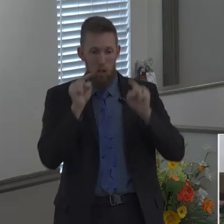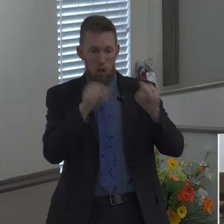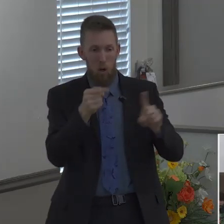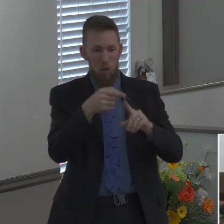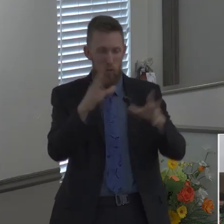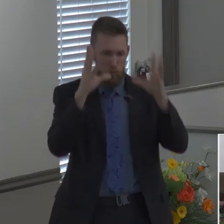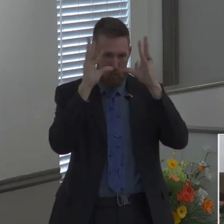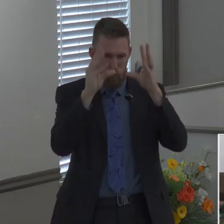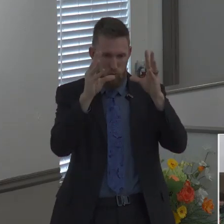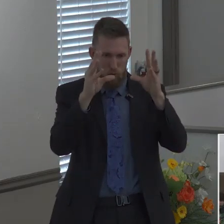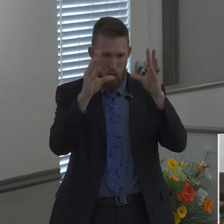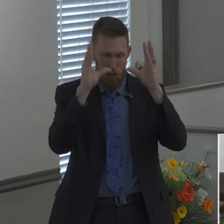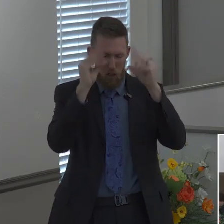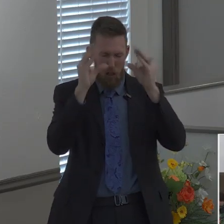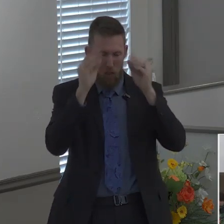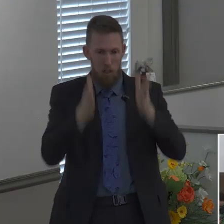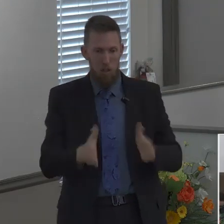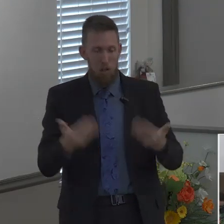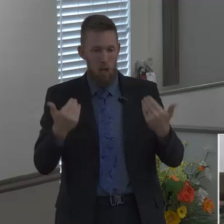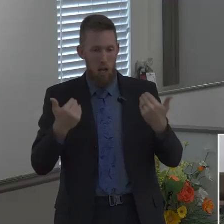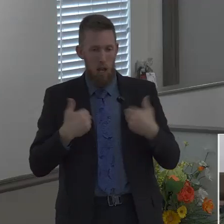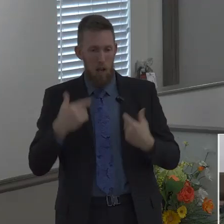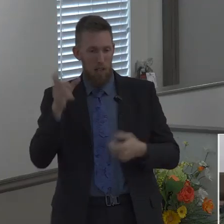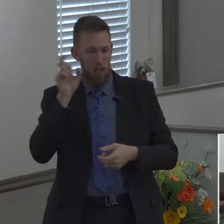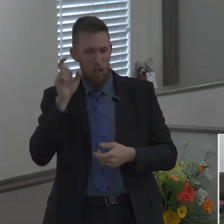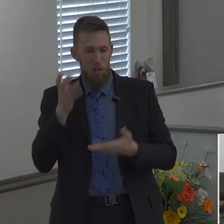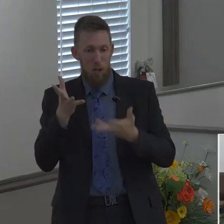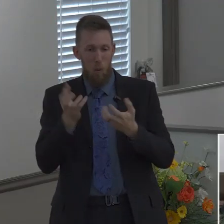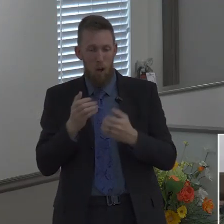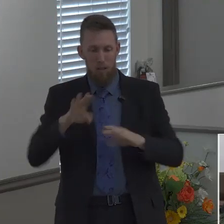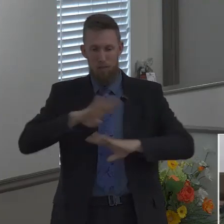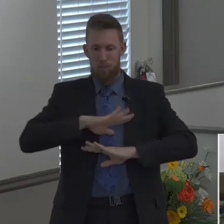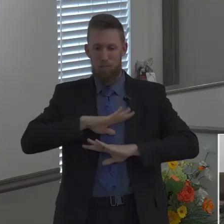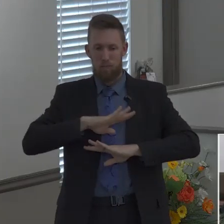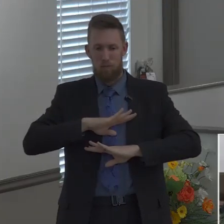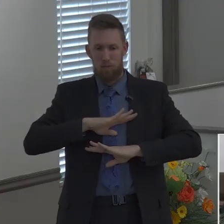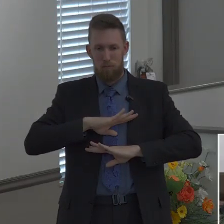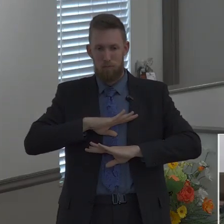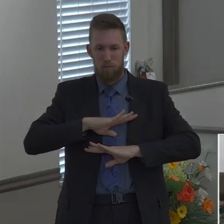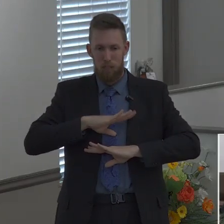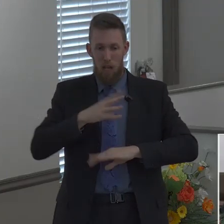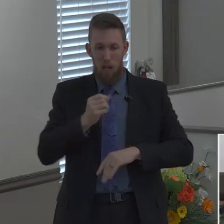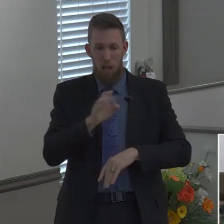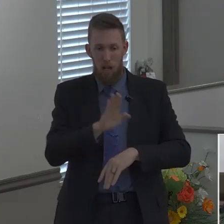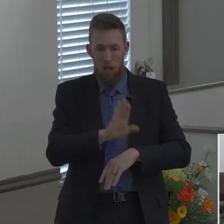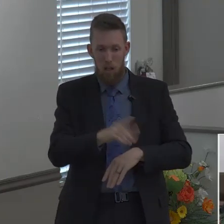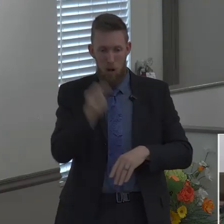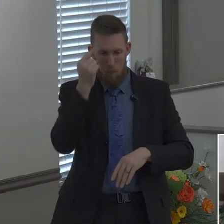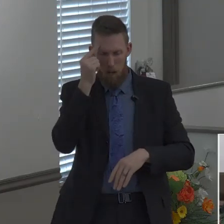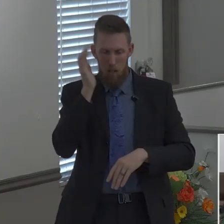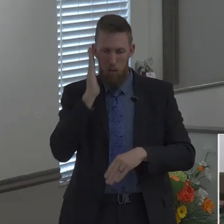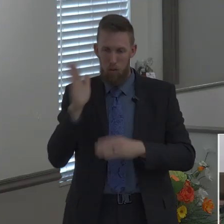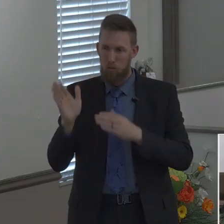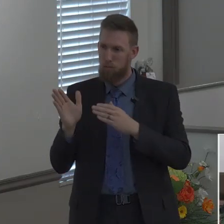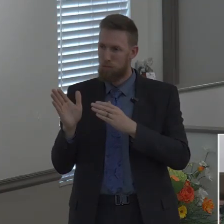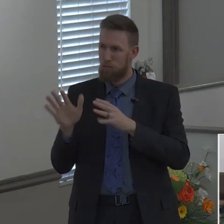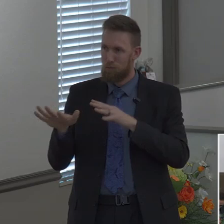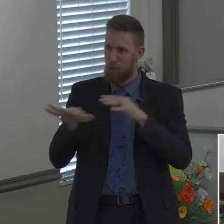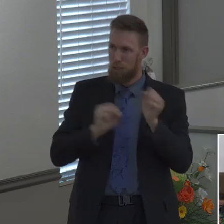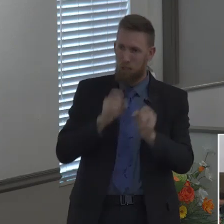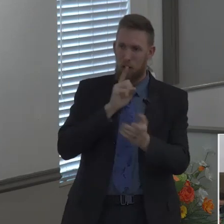teachers having itching ears, and they shall turn away their ears from the